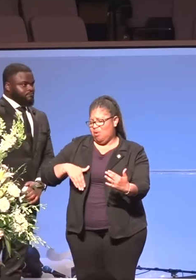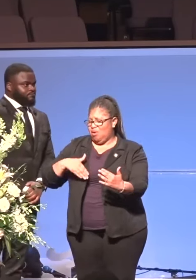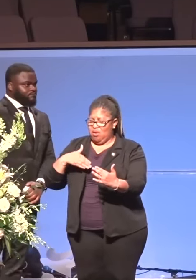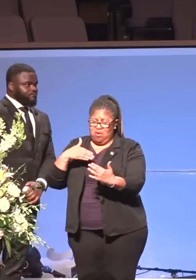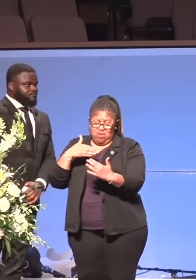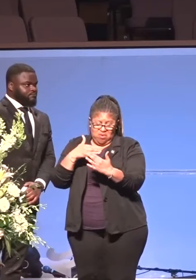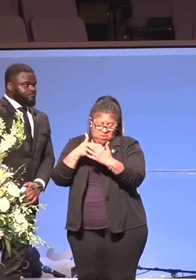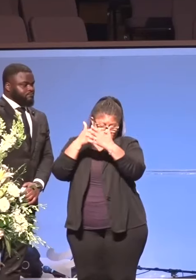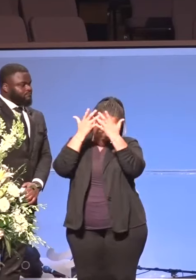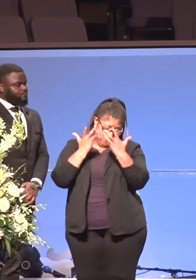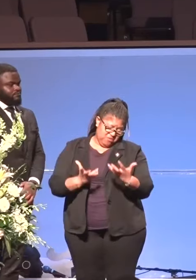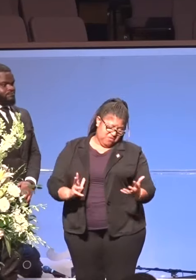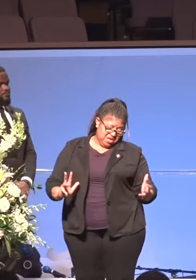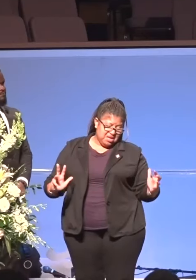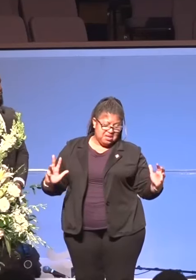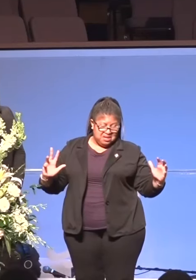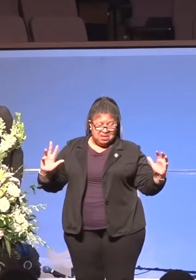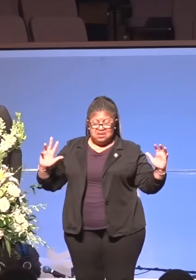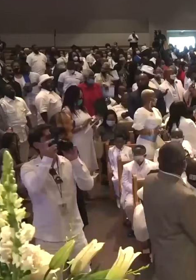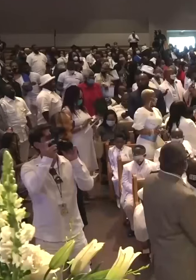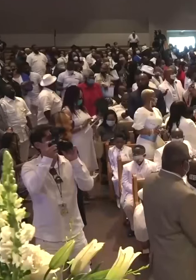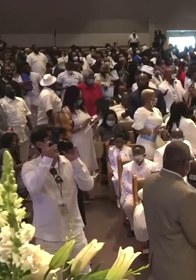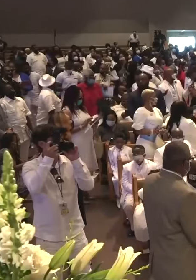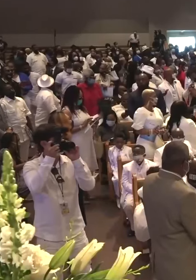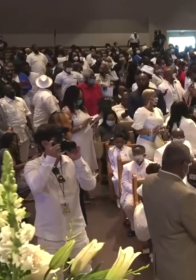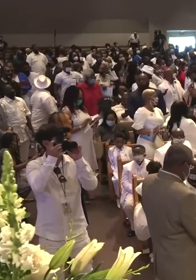all over.